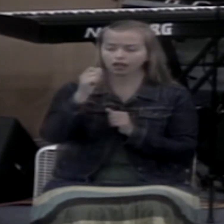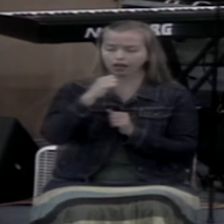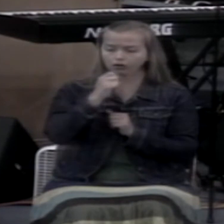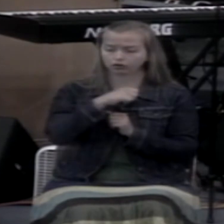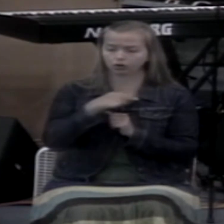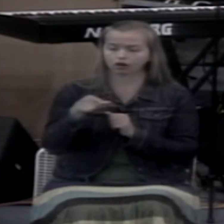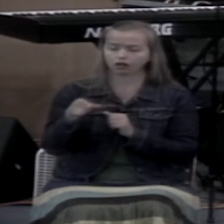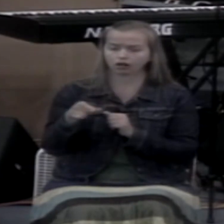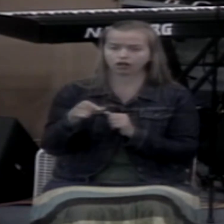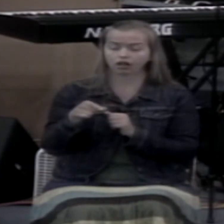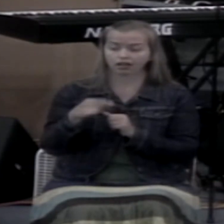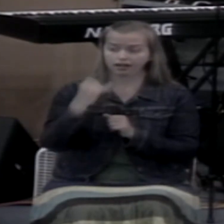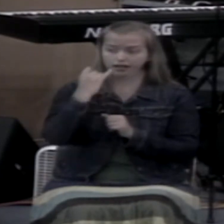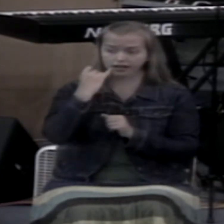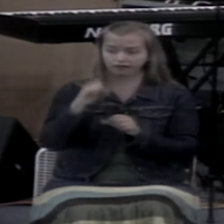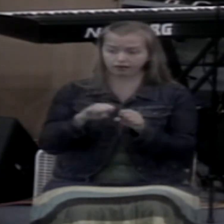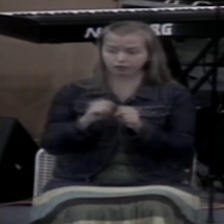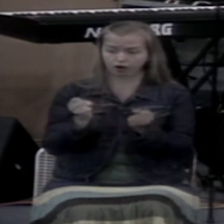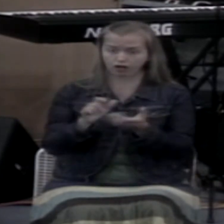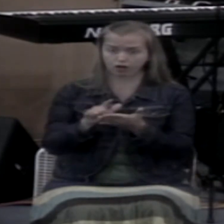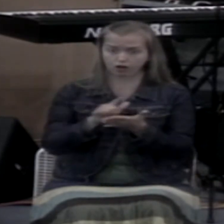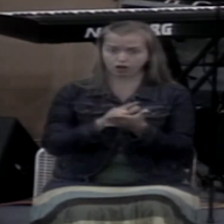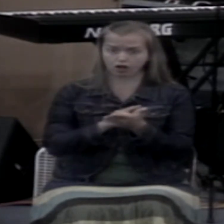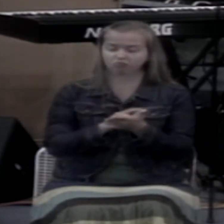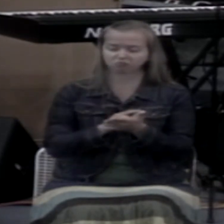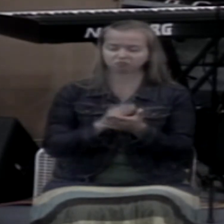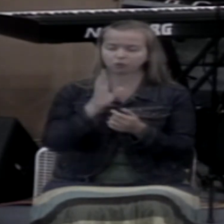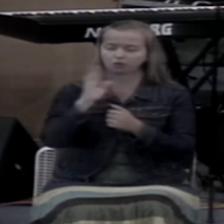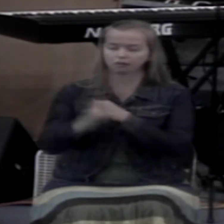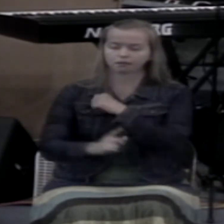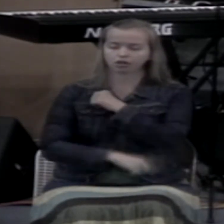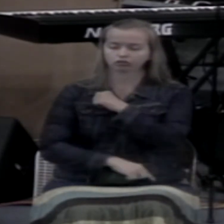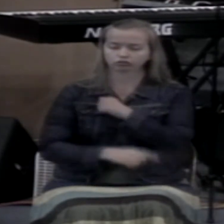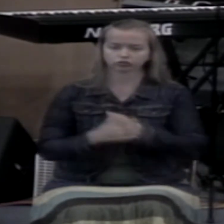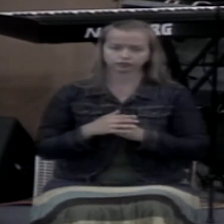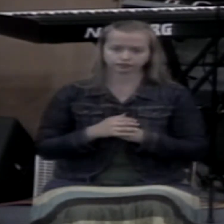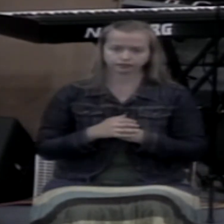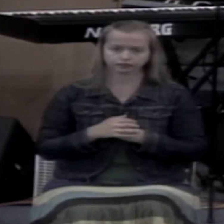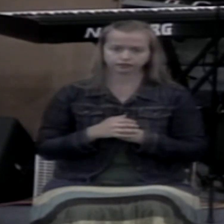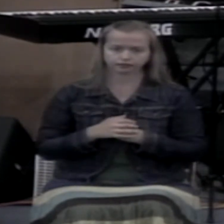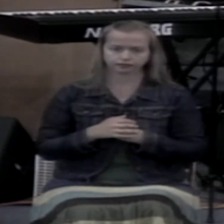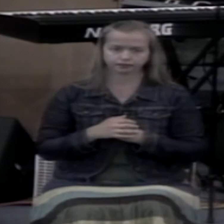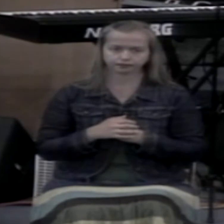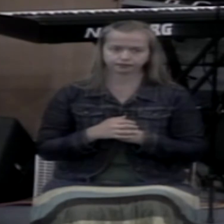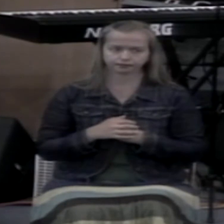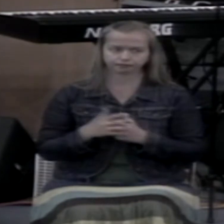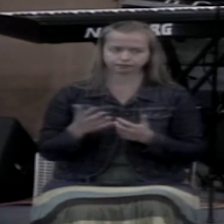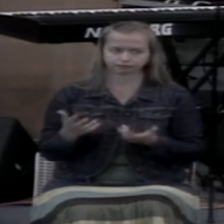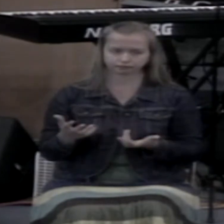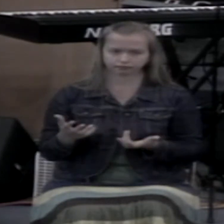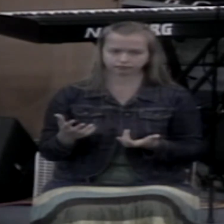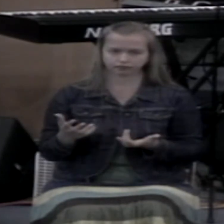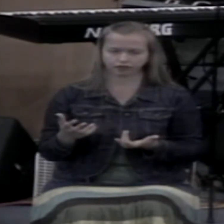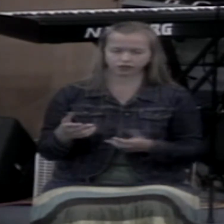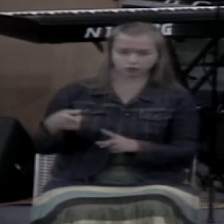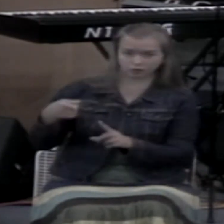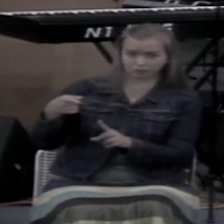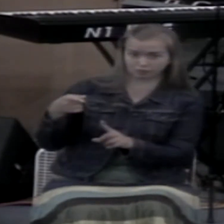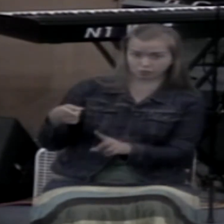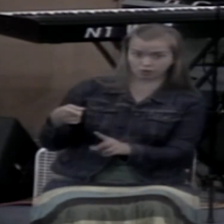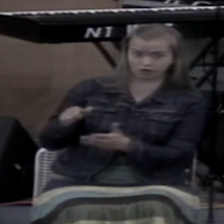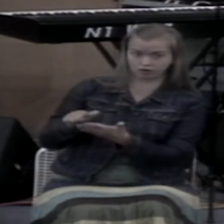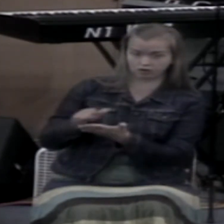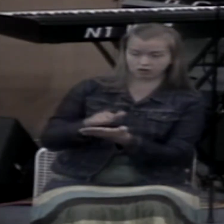Now, all they're saying is that we want you to uphold the federal law. Because the